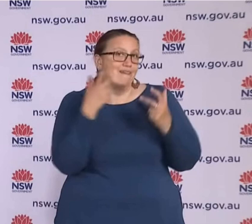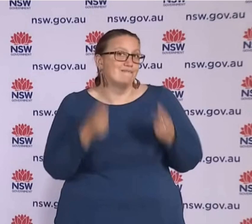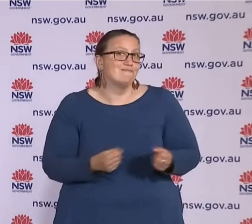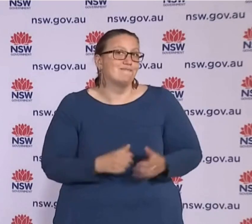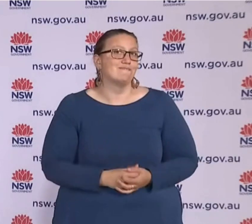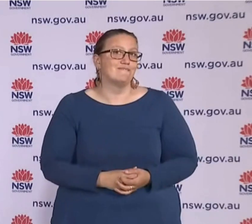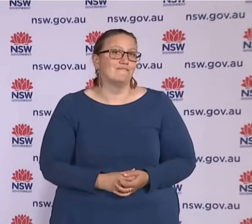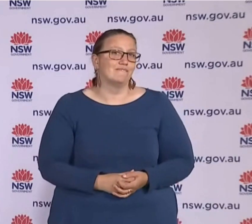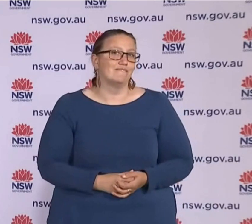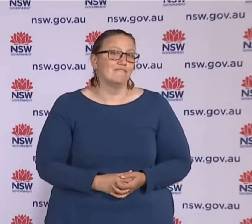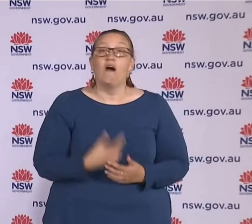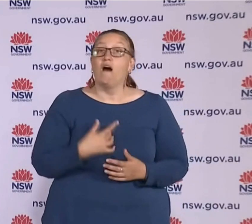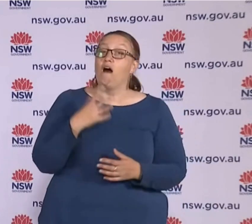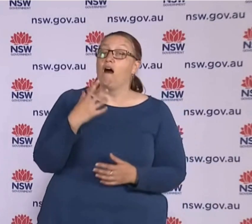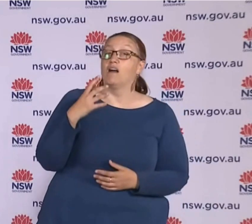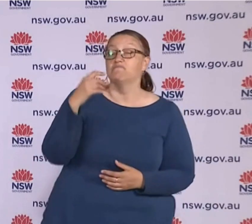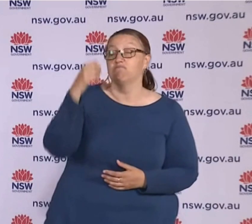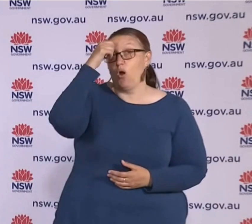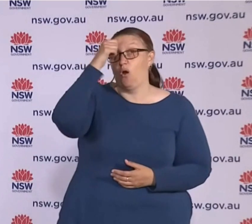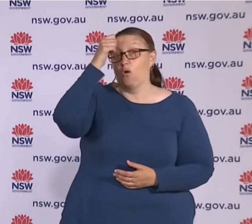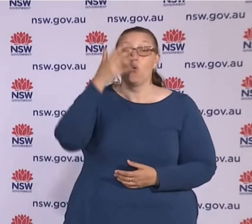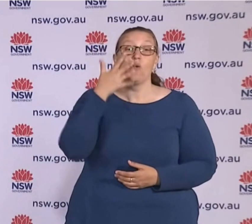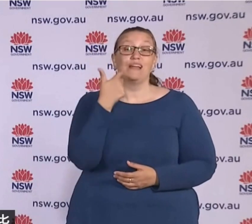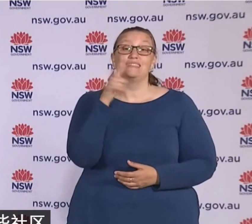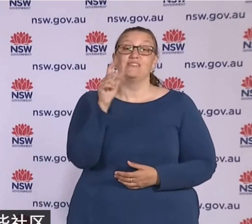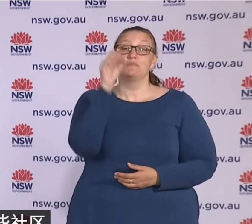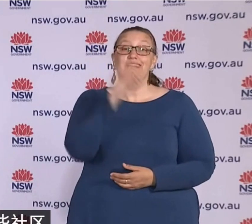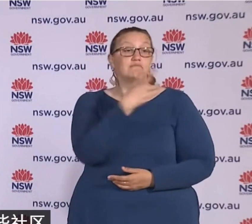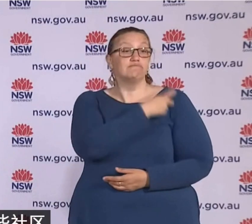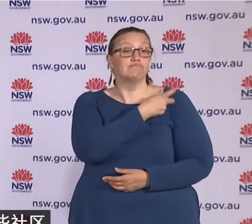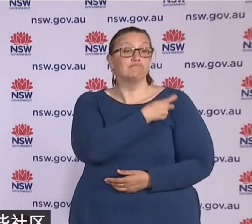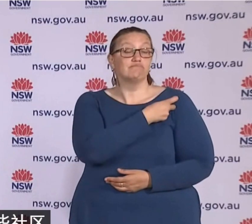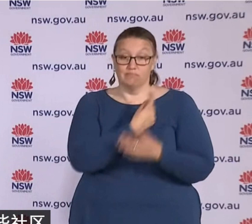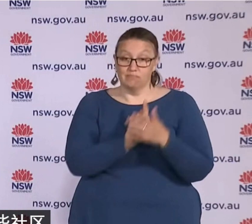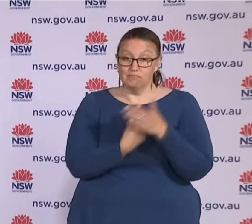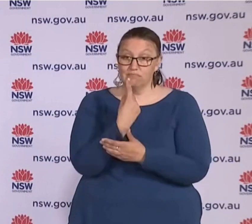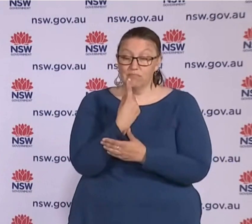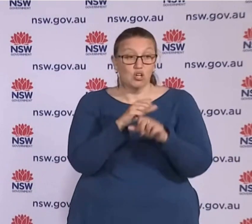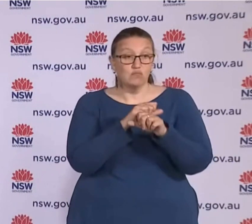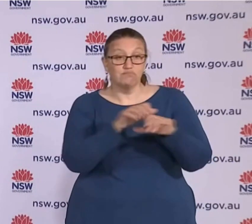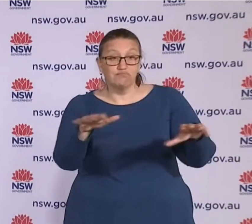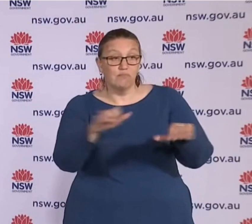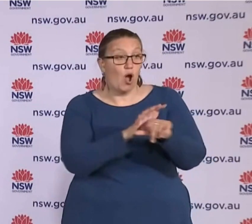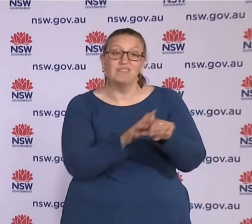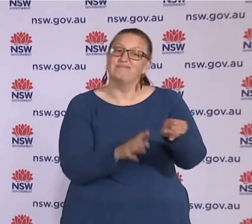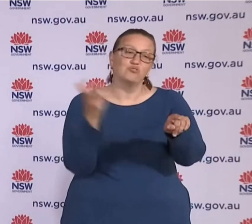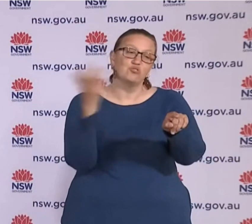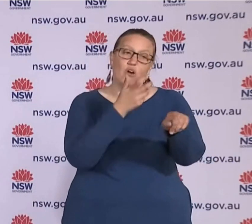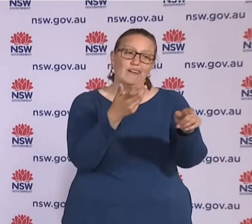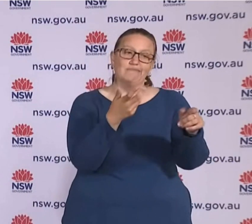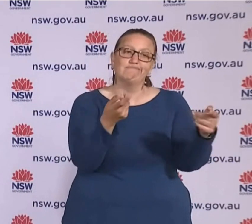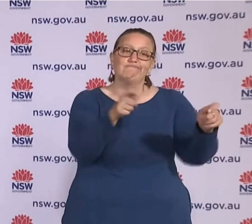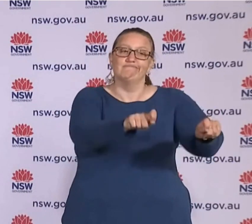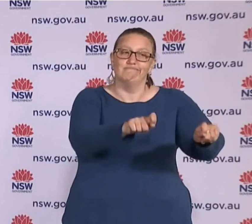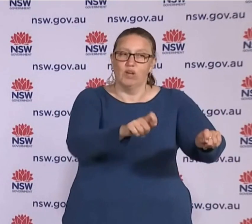circumstances between 70 and 80% where we do ask certain communities at a particular point in time to consider the health